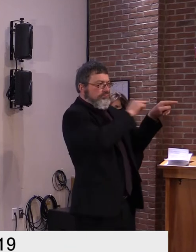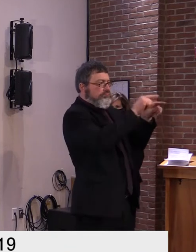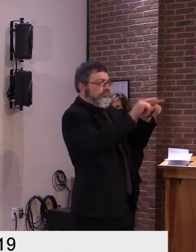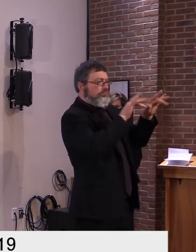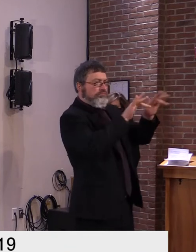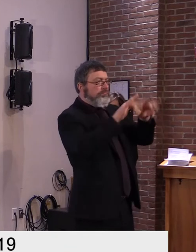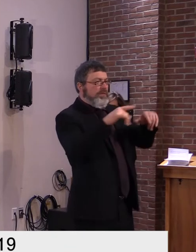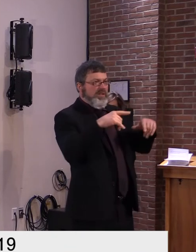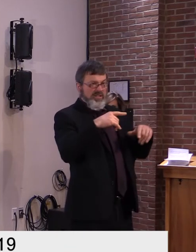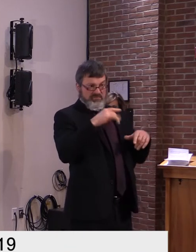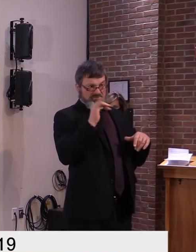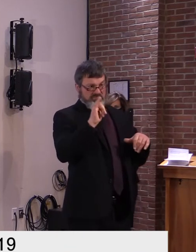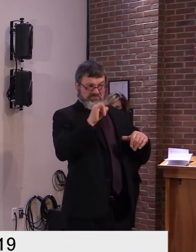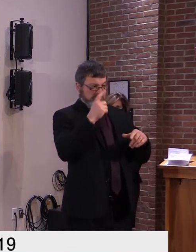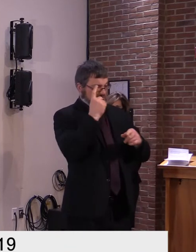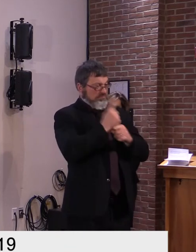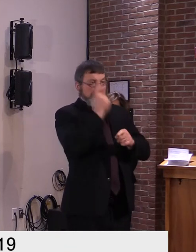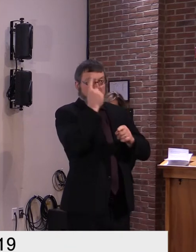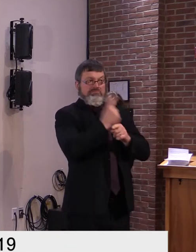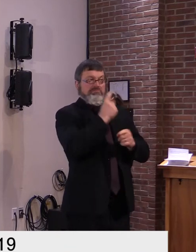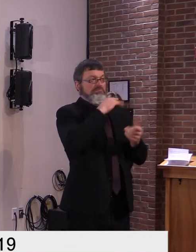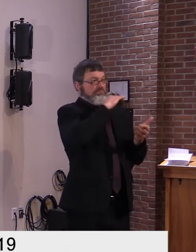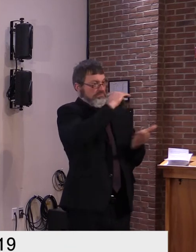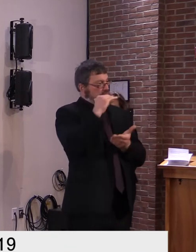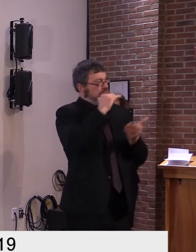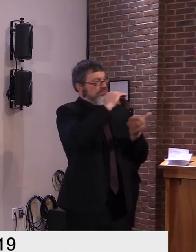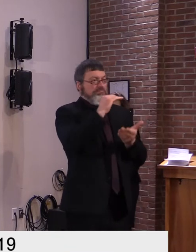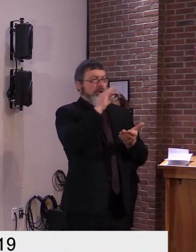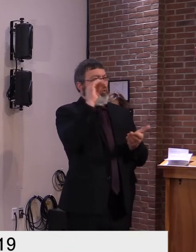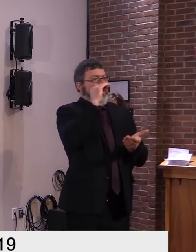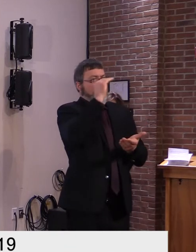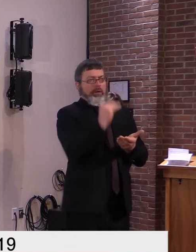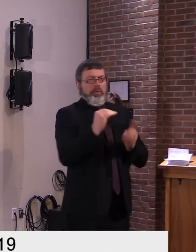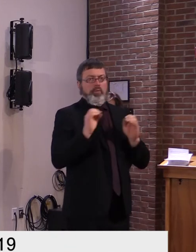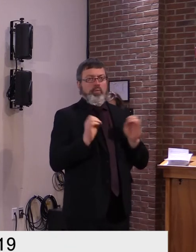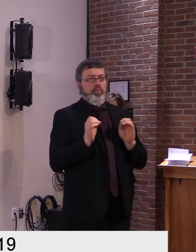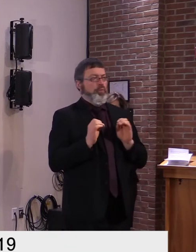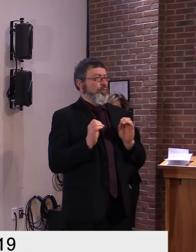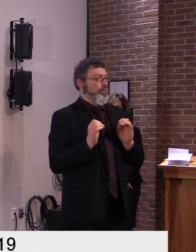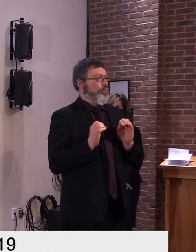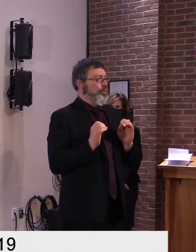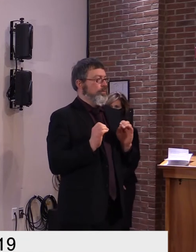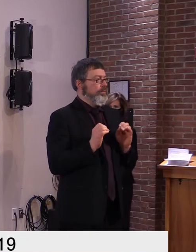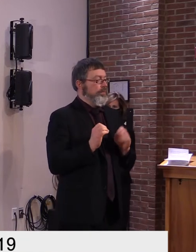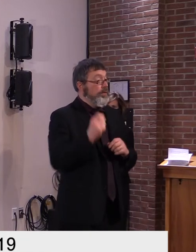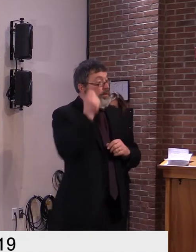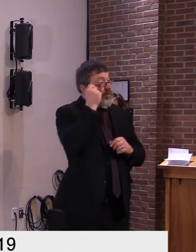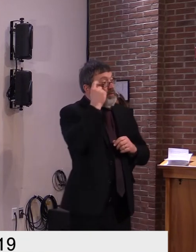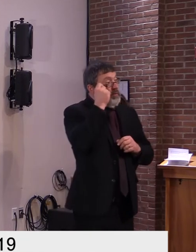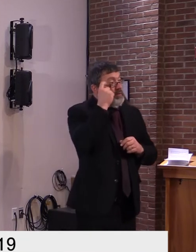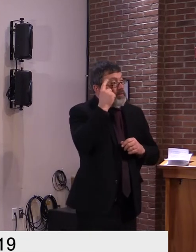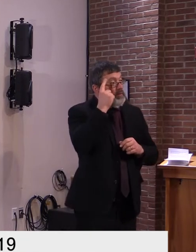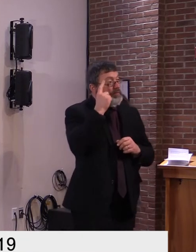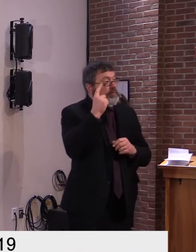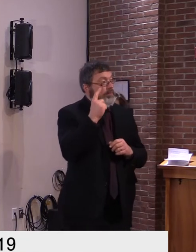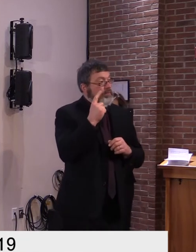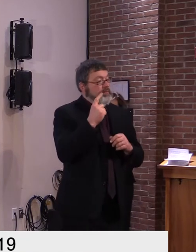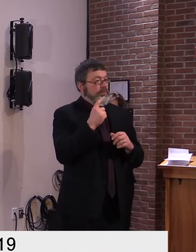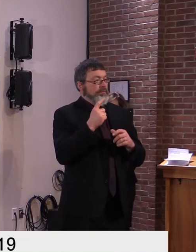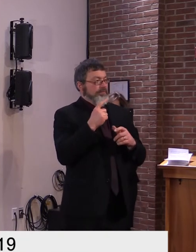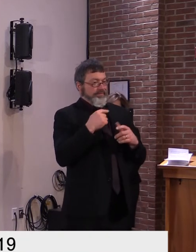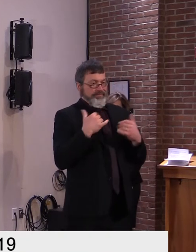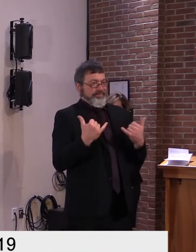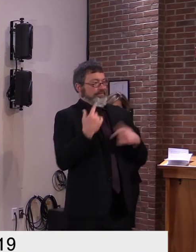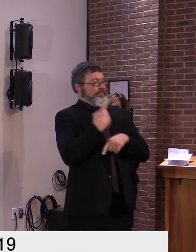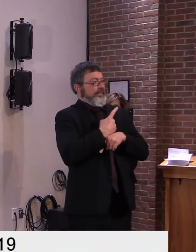to receive our allotment. But literally 5 minutes before we came into this press conference, I believe that we received the